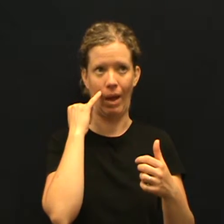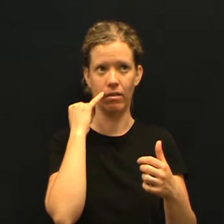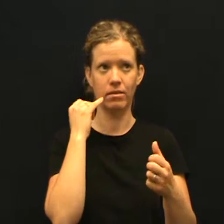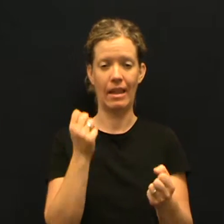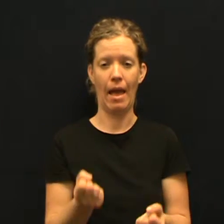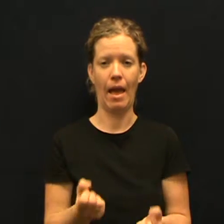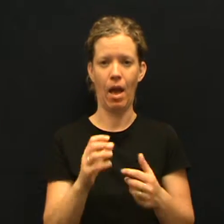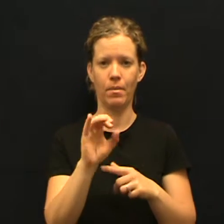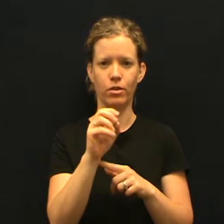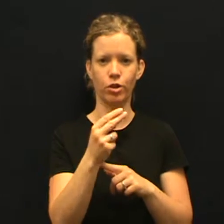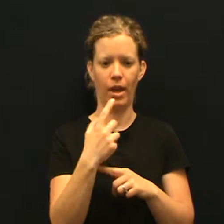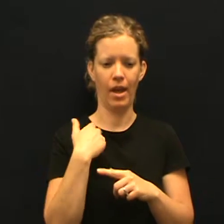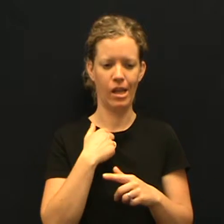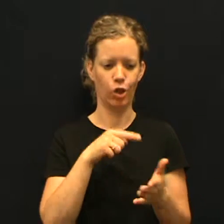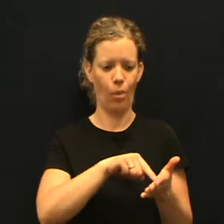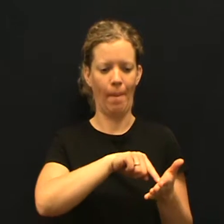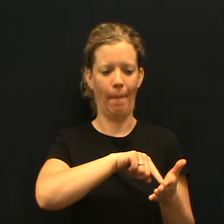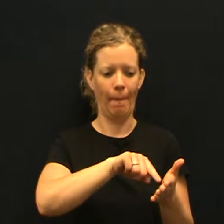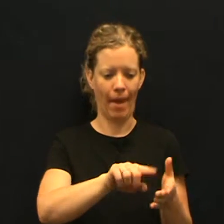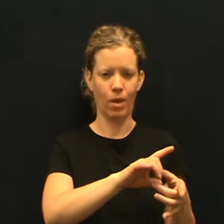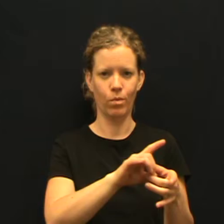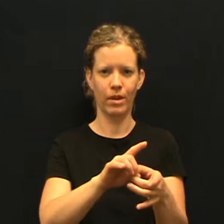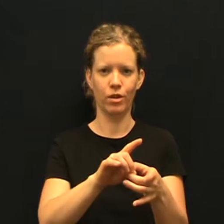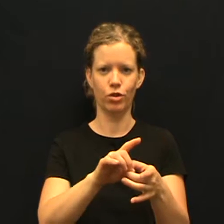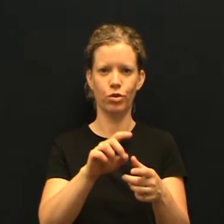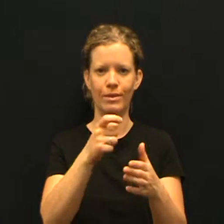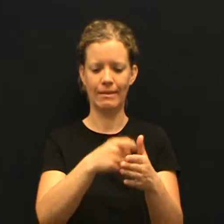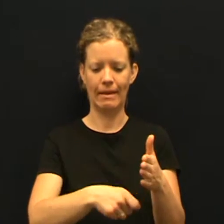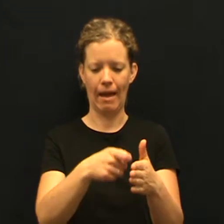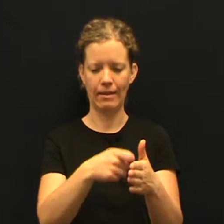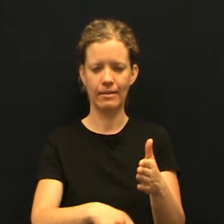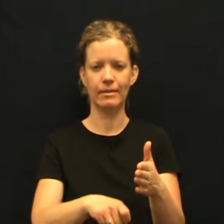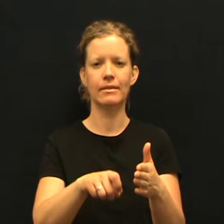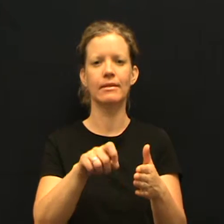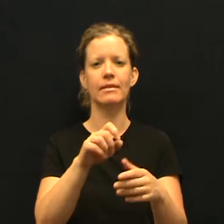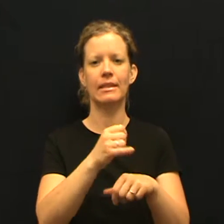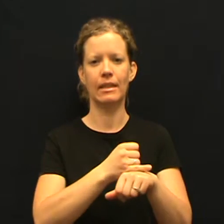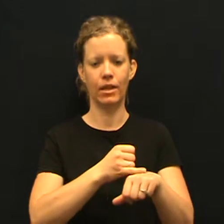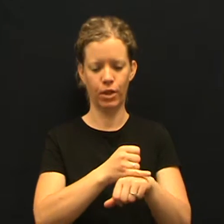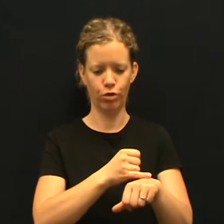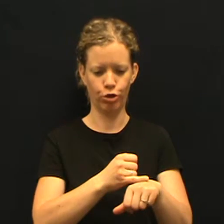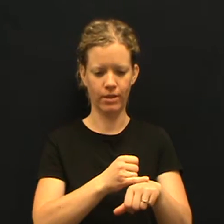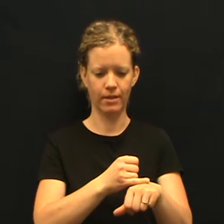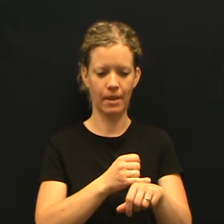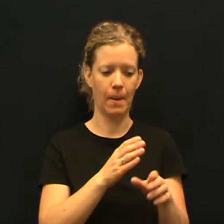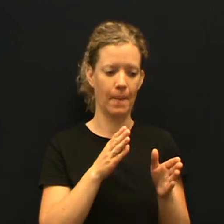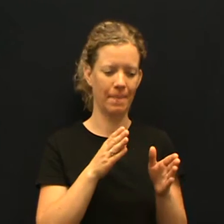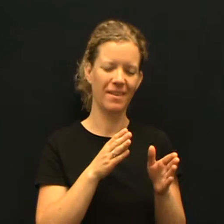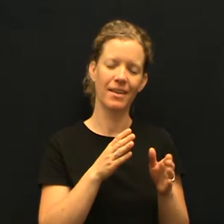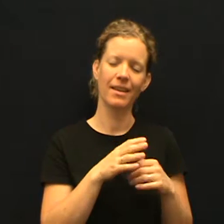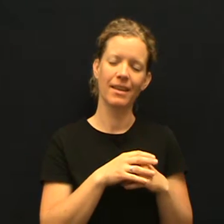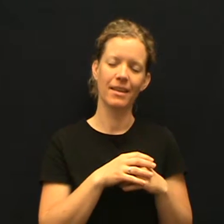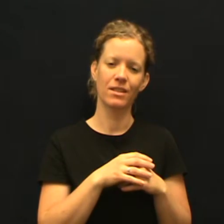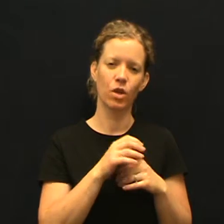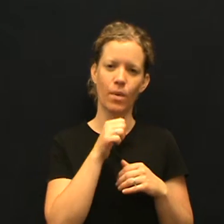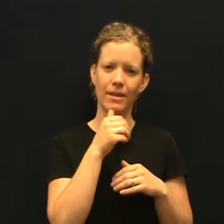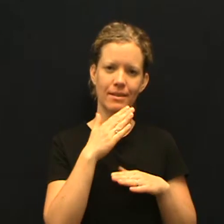that we paid for taxes and for interest. And the indirect method, that doesn't show up on the face of the statement of cash